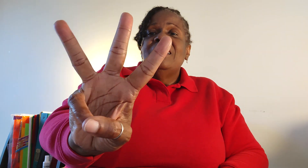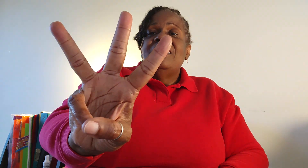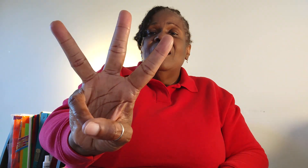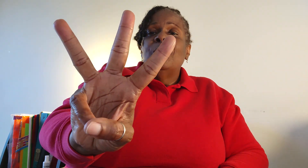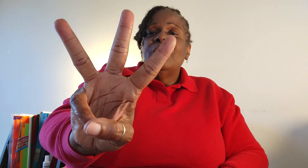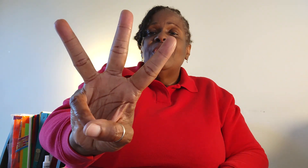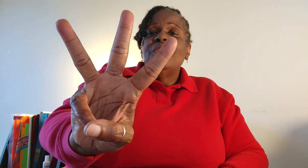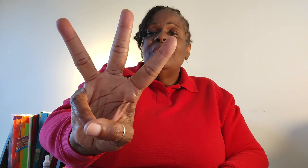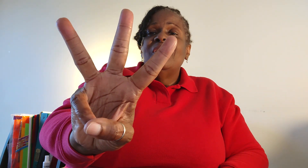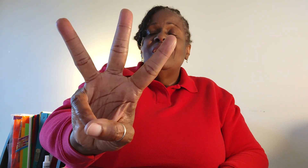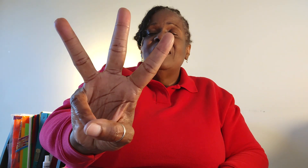W,